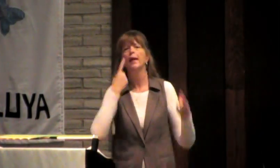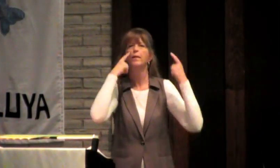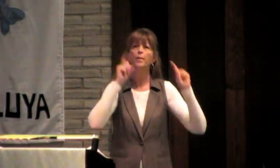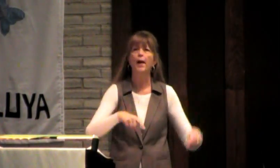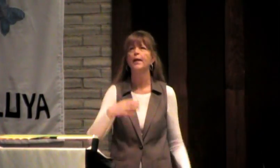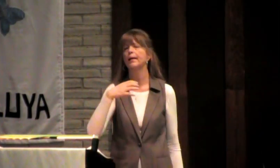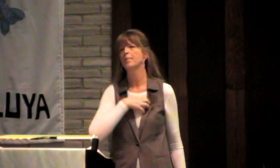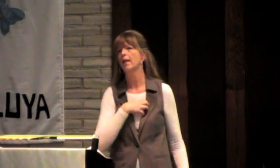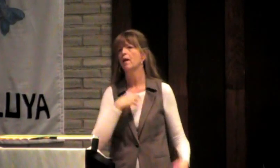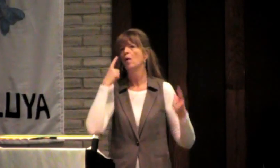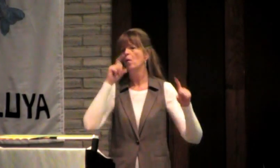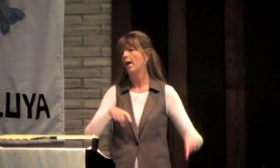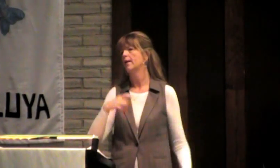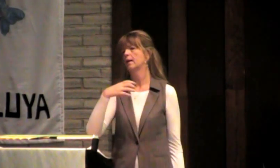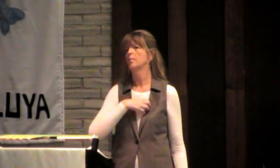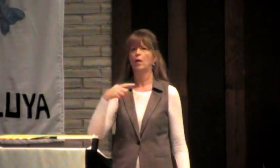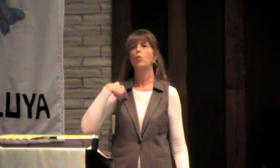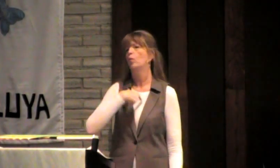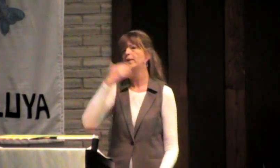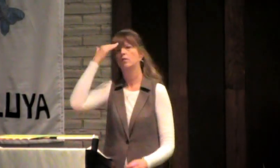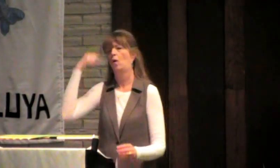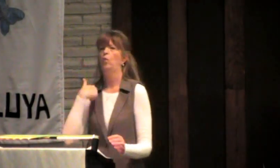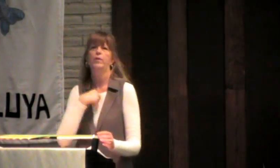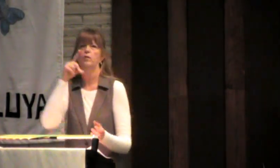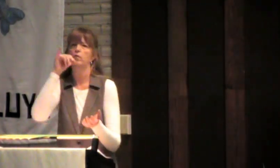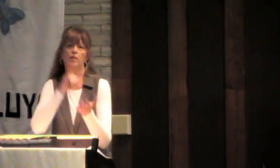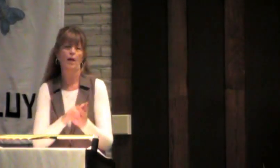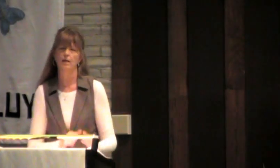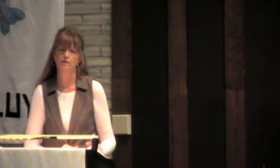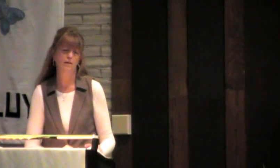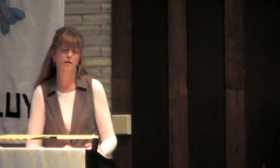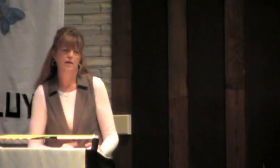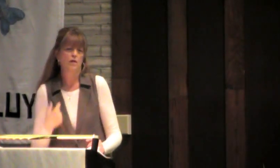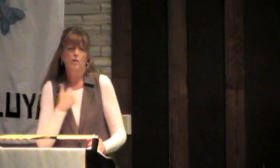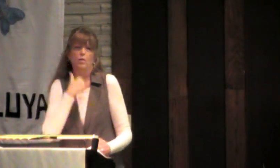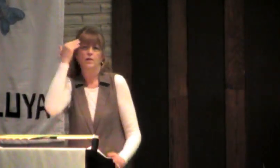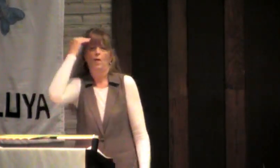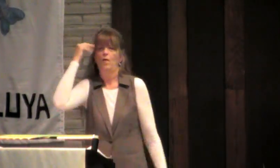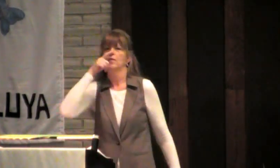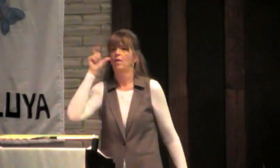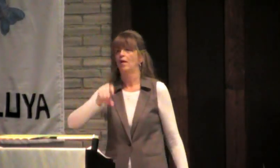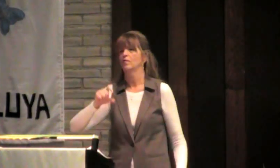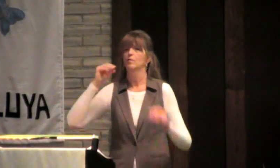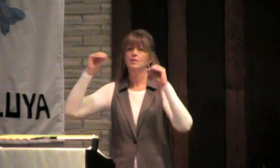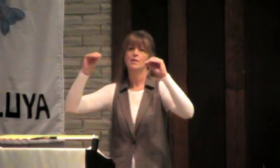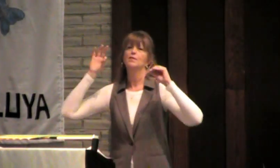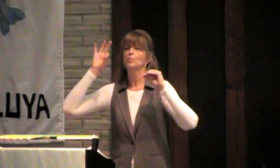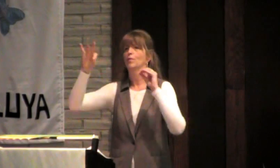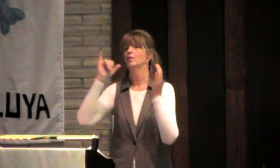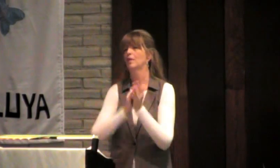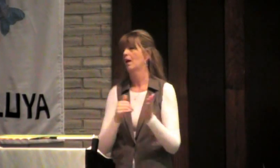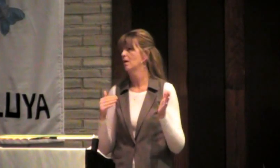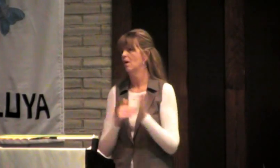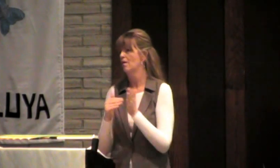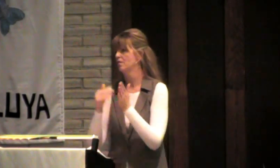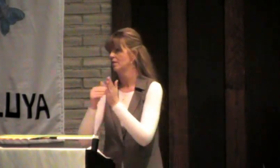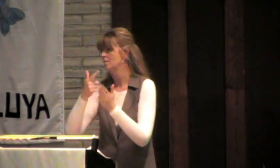that we cry and complain and whine. We know that we do that. We know it. I don't have to teach or preach about